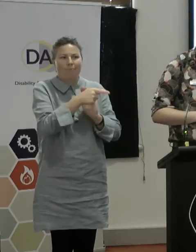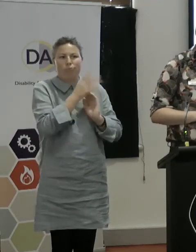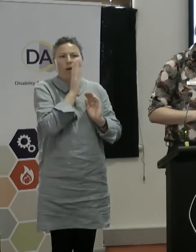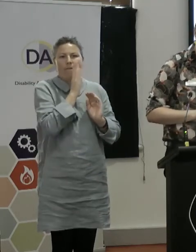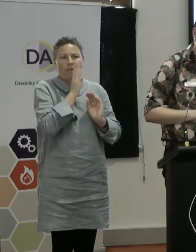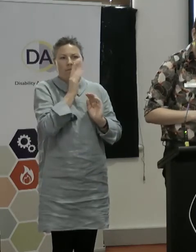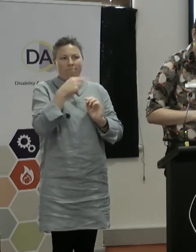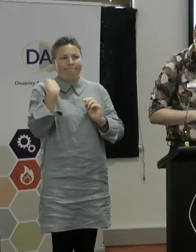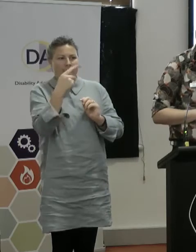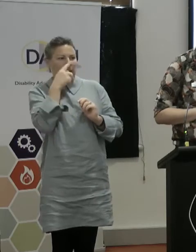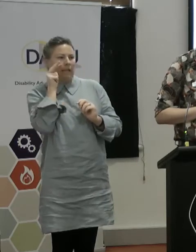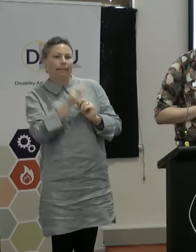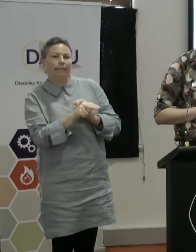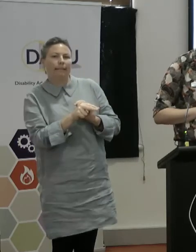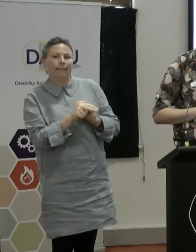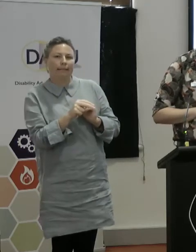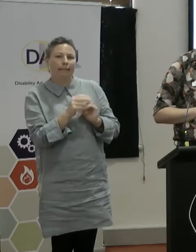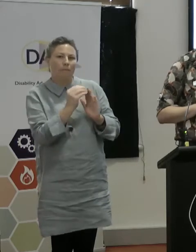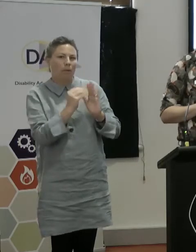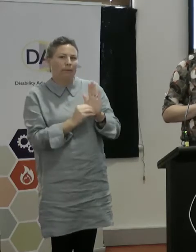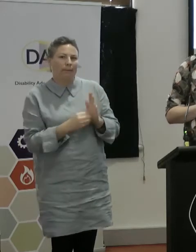public or to our service.